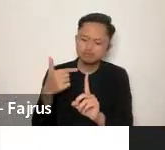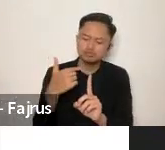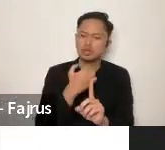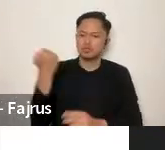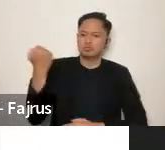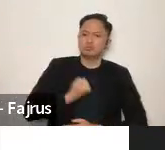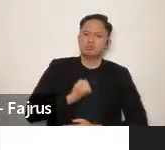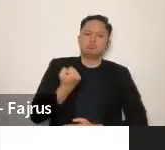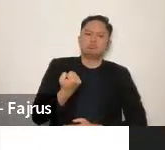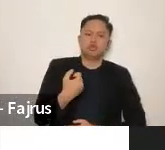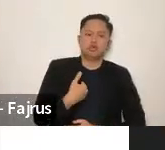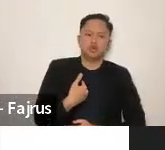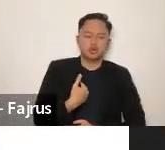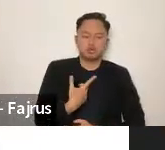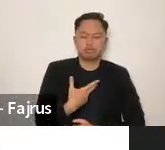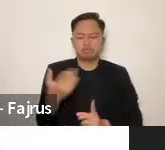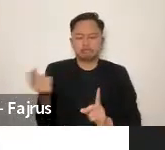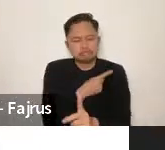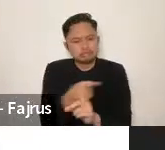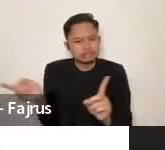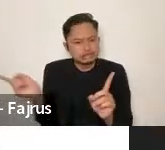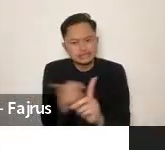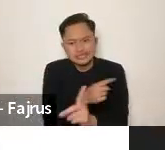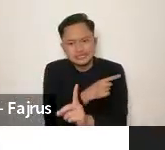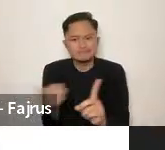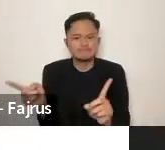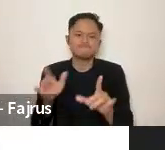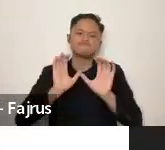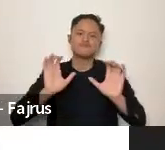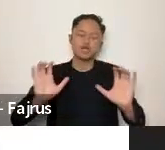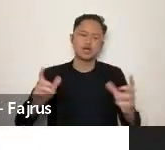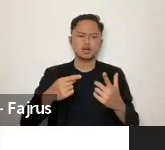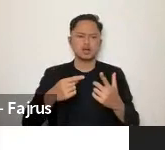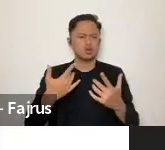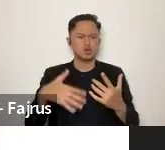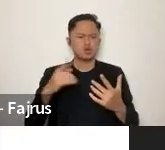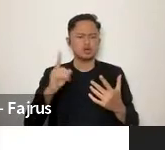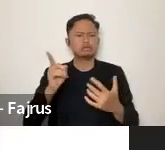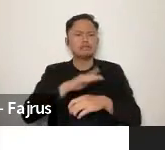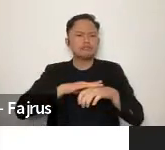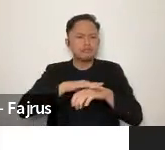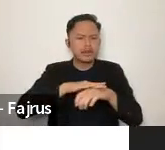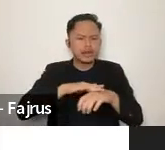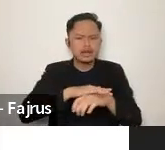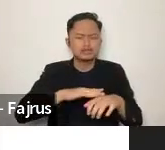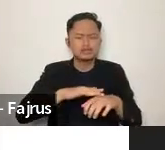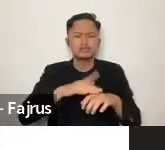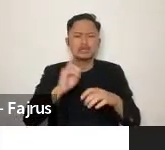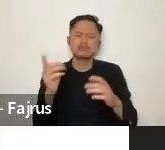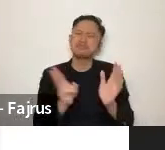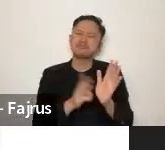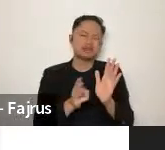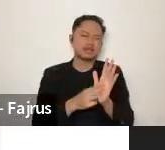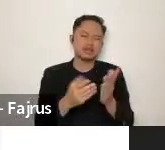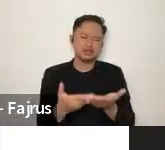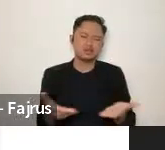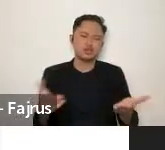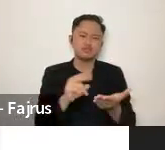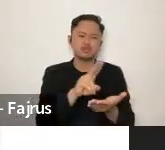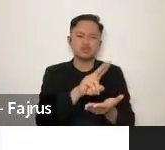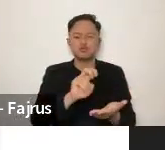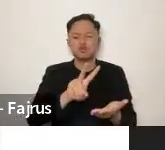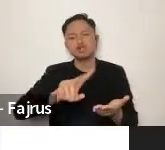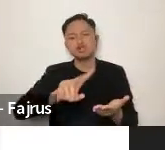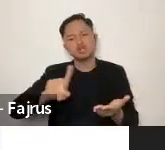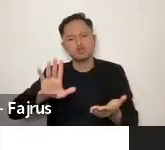of concern, and torture with people such as the flag raising of people who were flag raising in December 2021. Some of